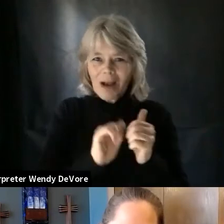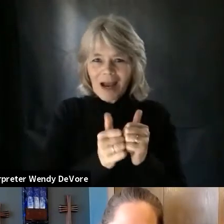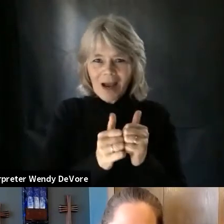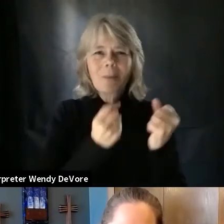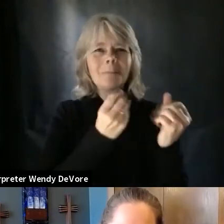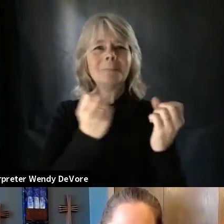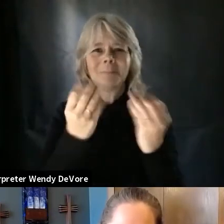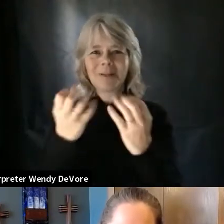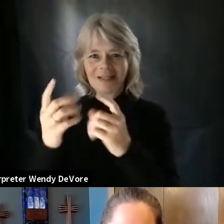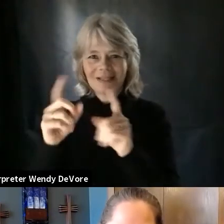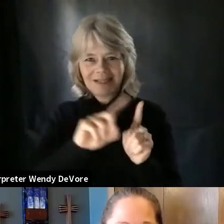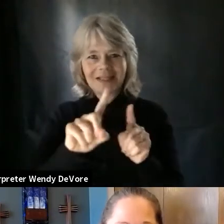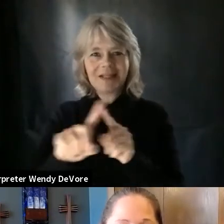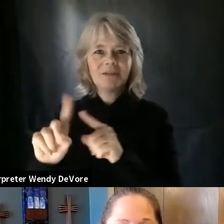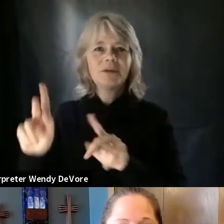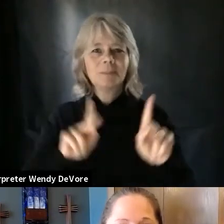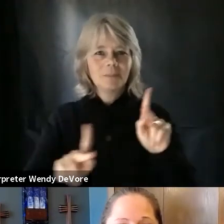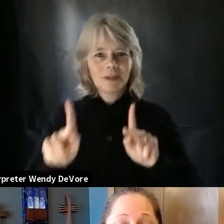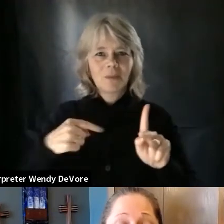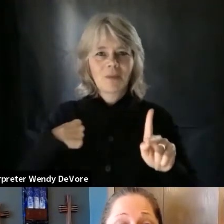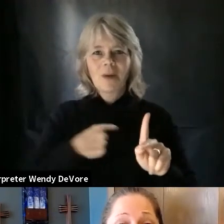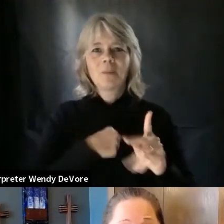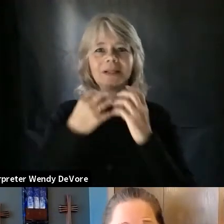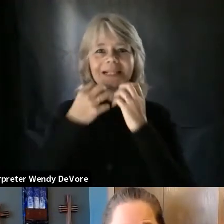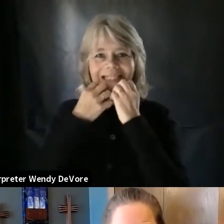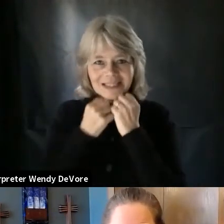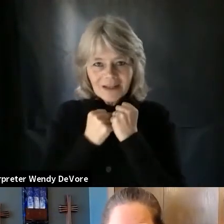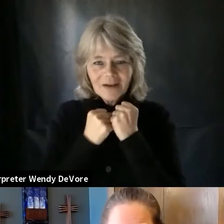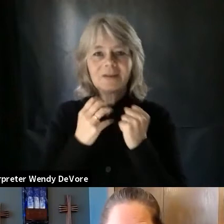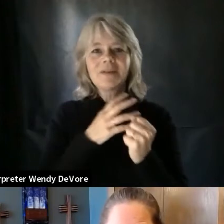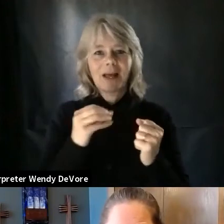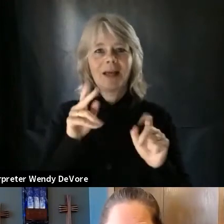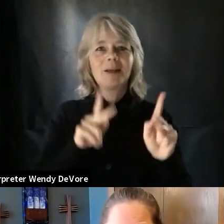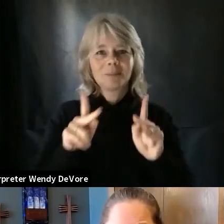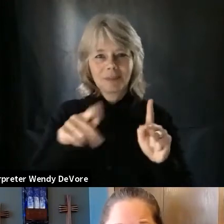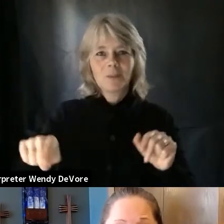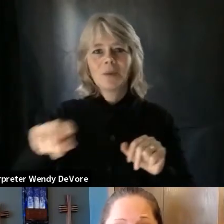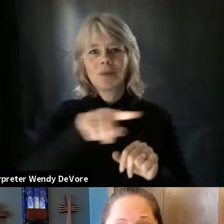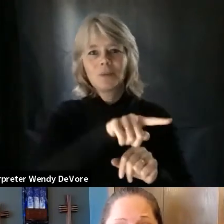who we love, and people who love us.